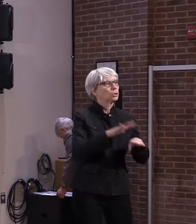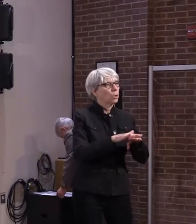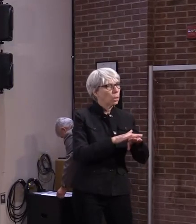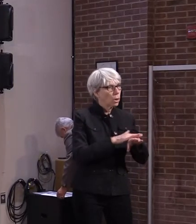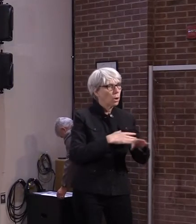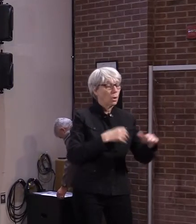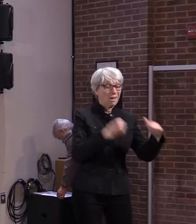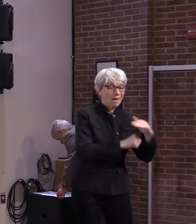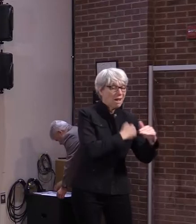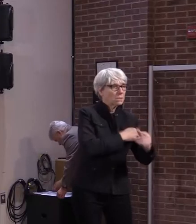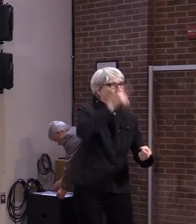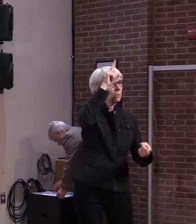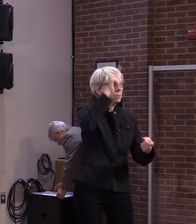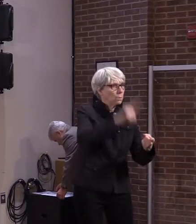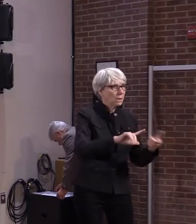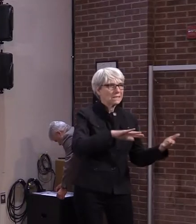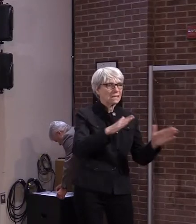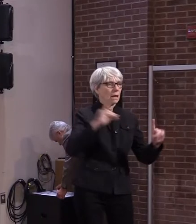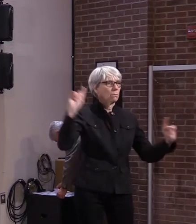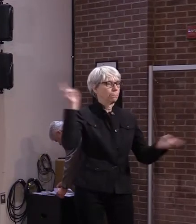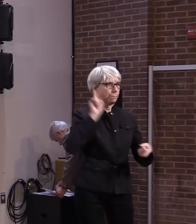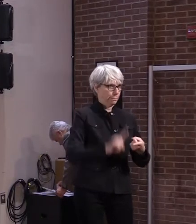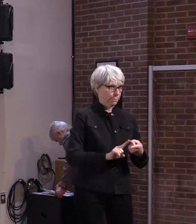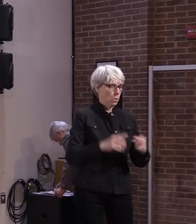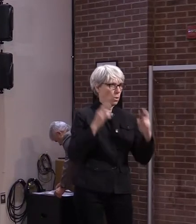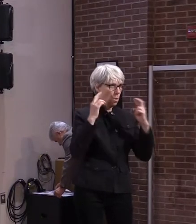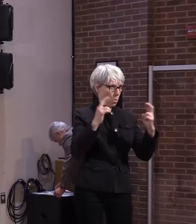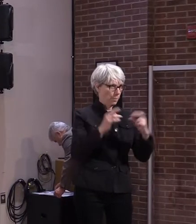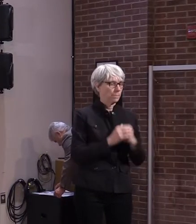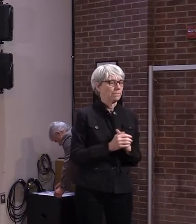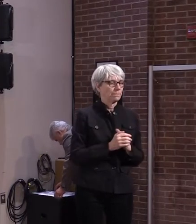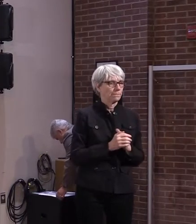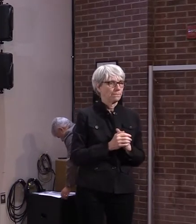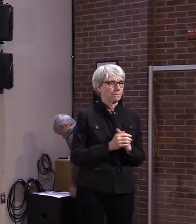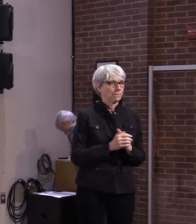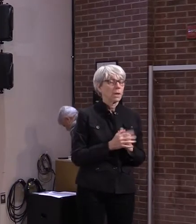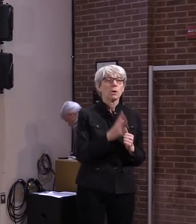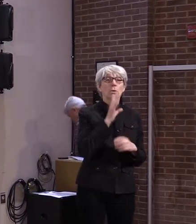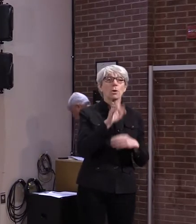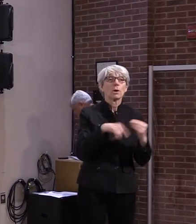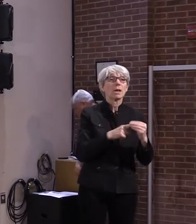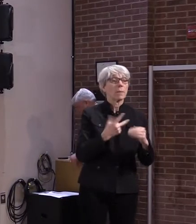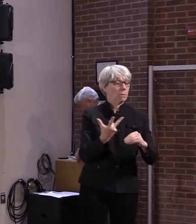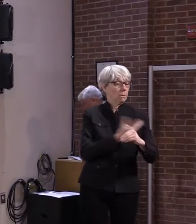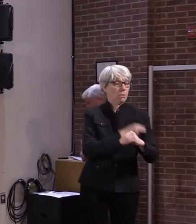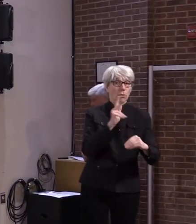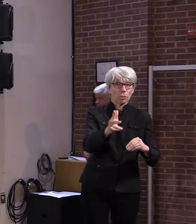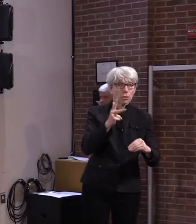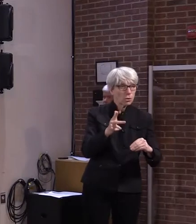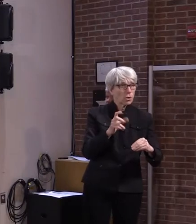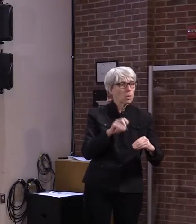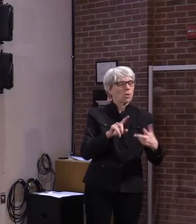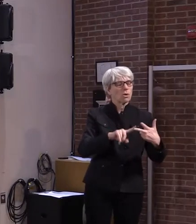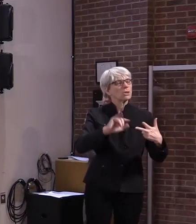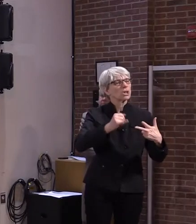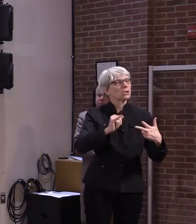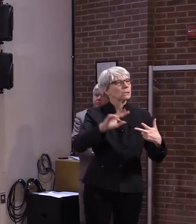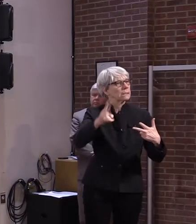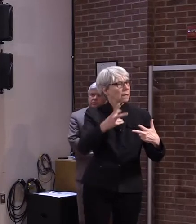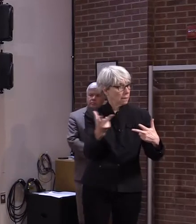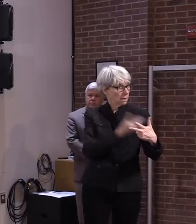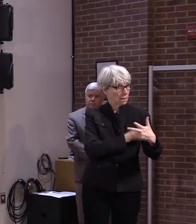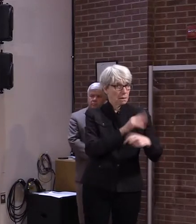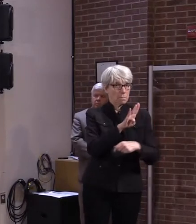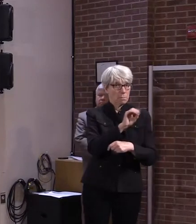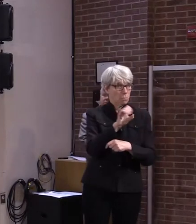Moving to the topic of boosters, the federal decision-making process is moving along. You know that the FDA